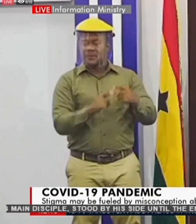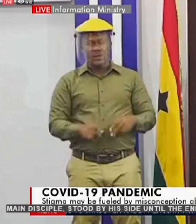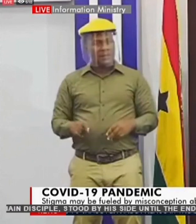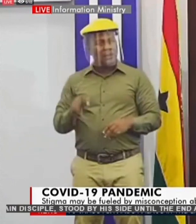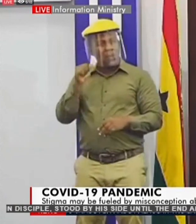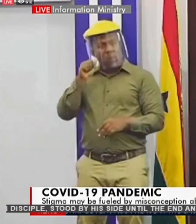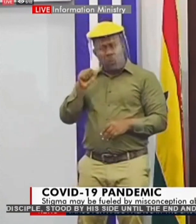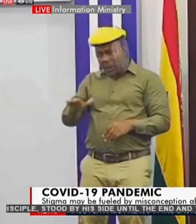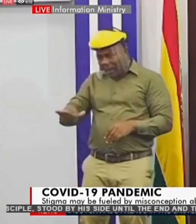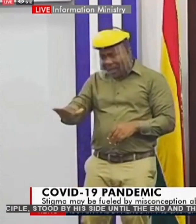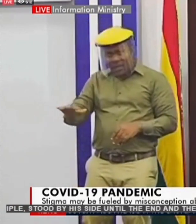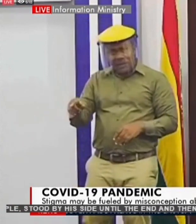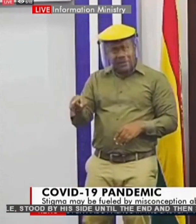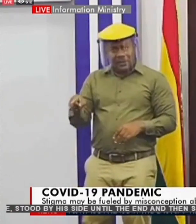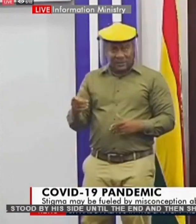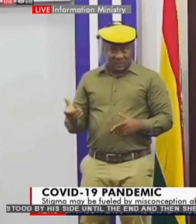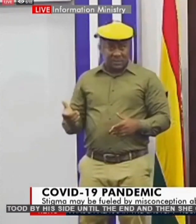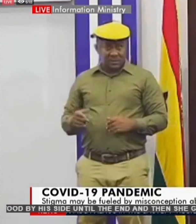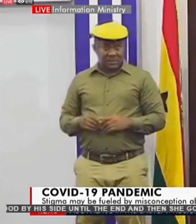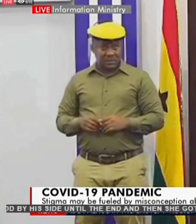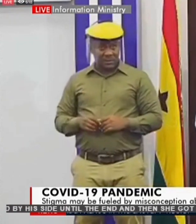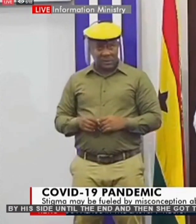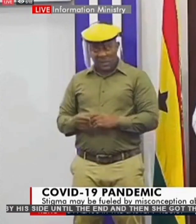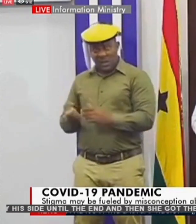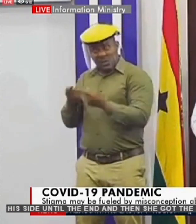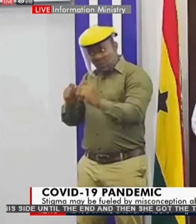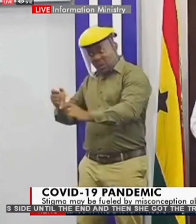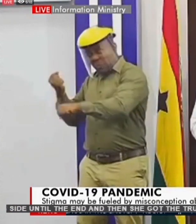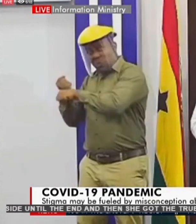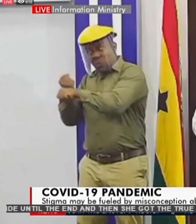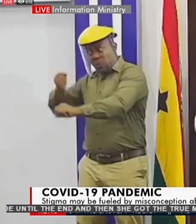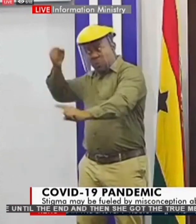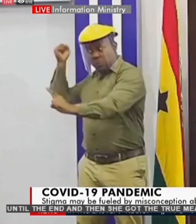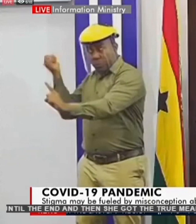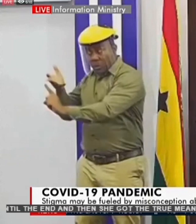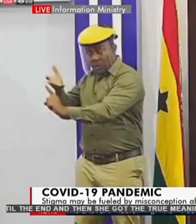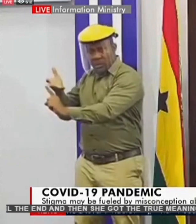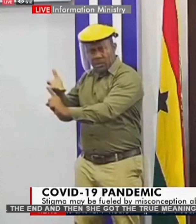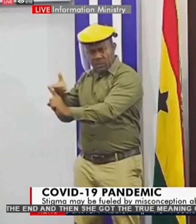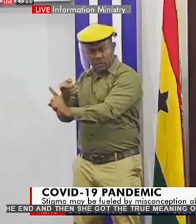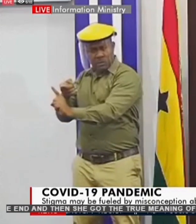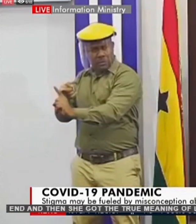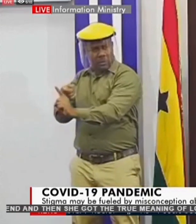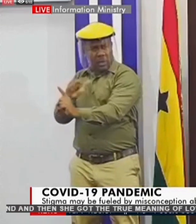was stoned, or there was an attempted stoning. The question is, she was not